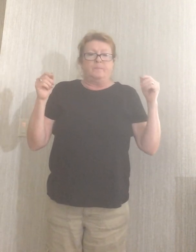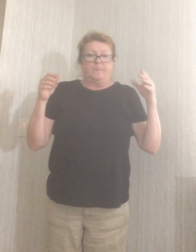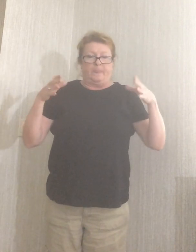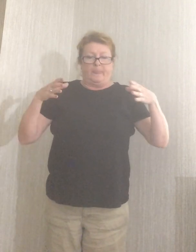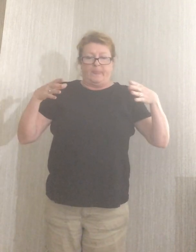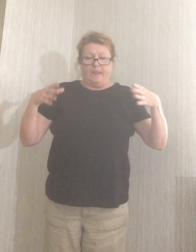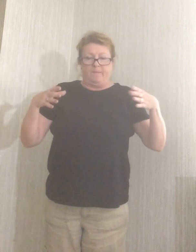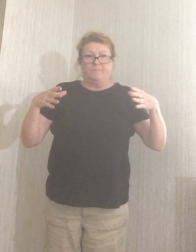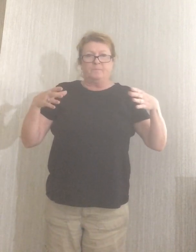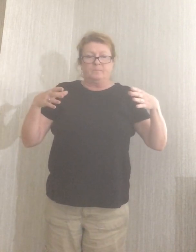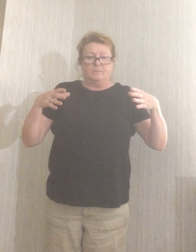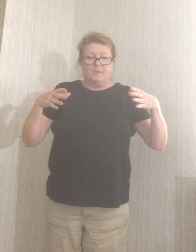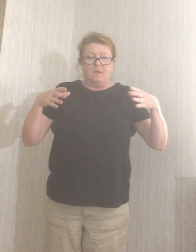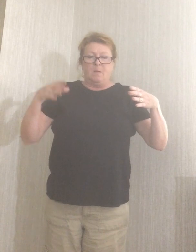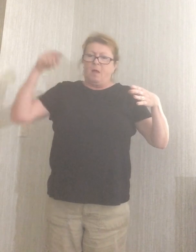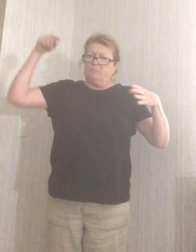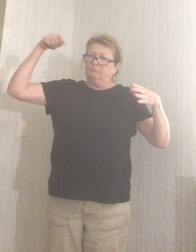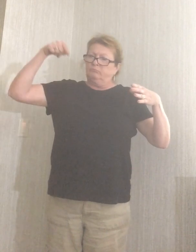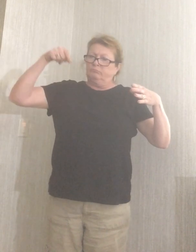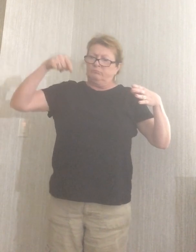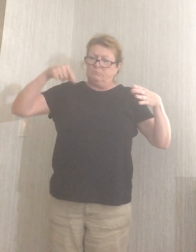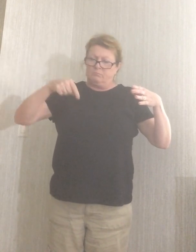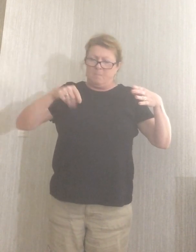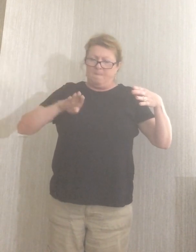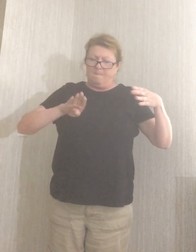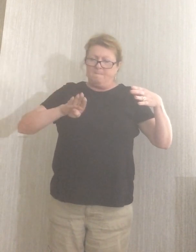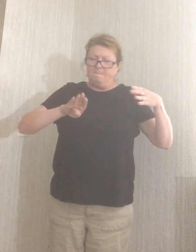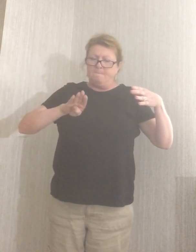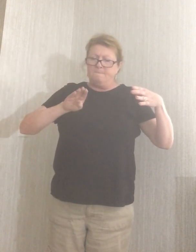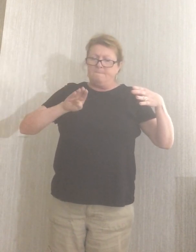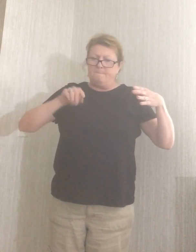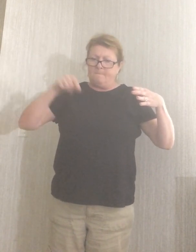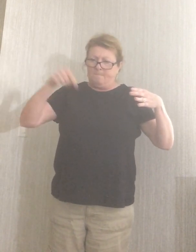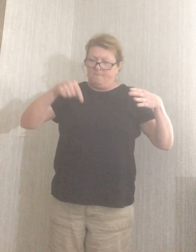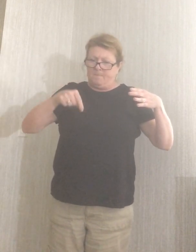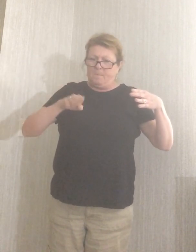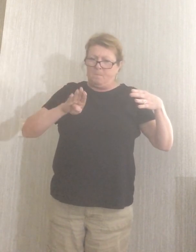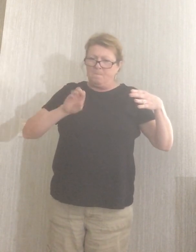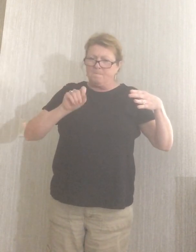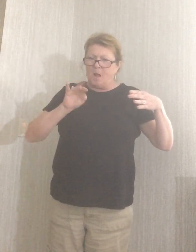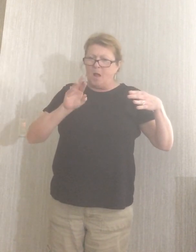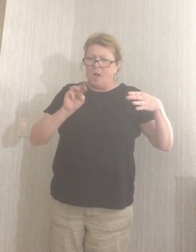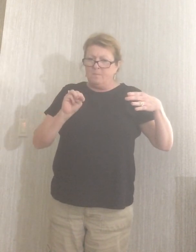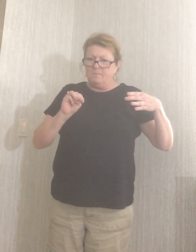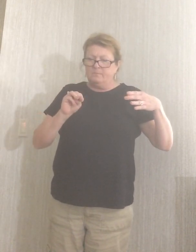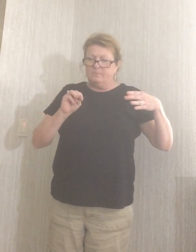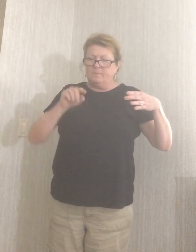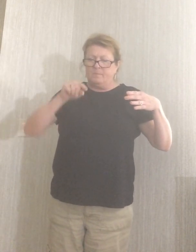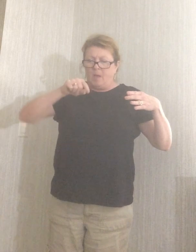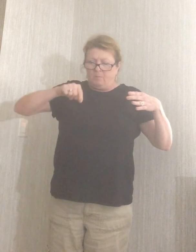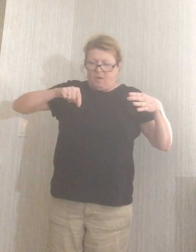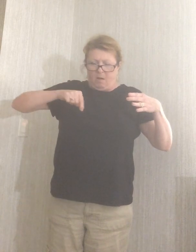At the bottom of the hill, running about halfway around the circle, is a white